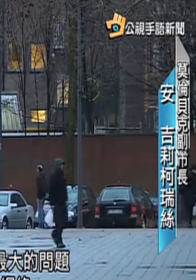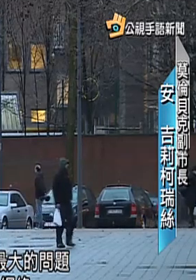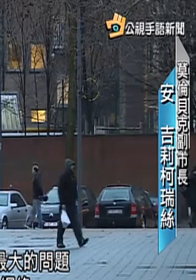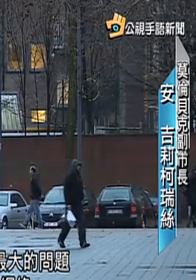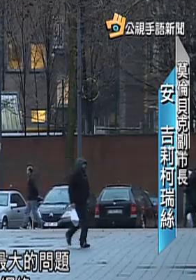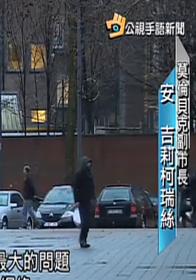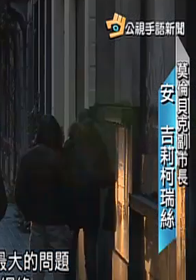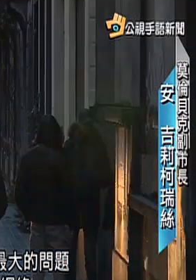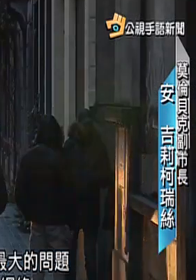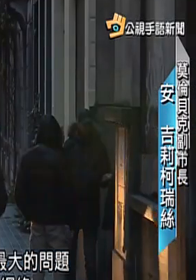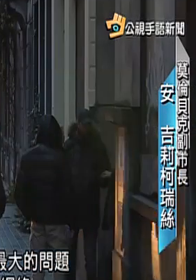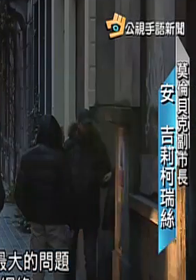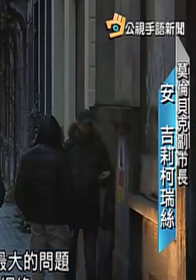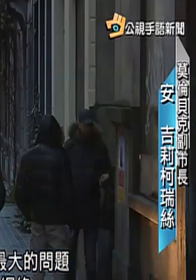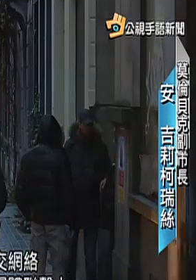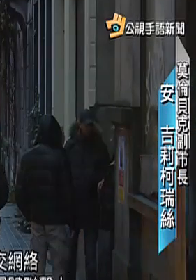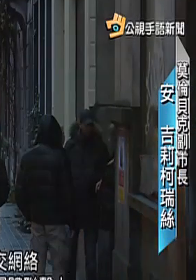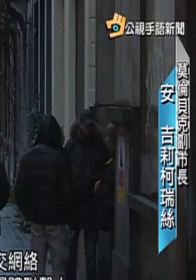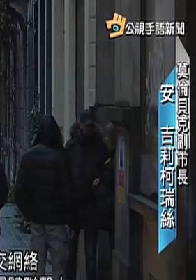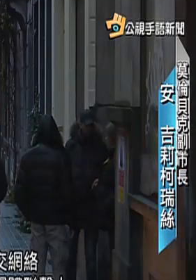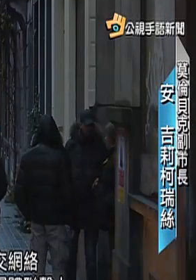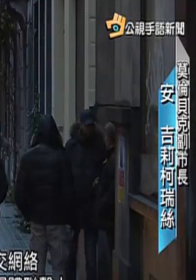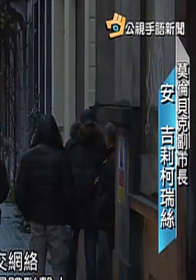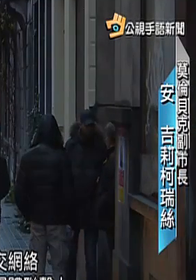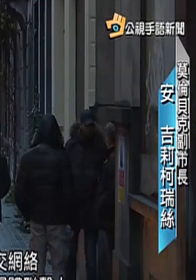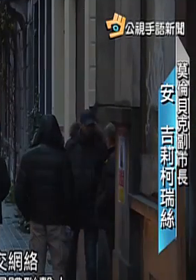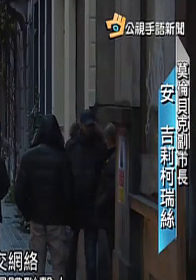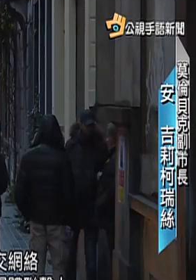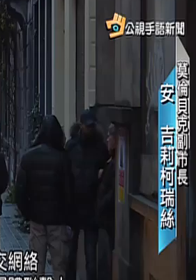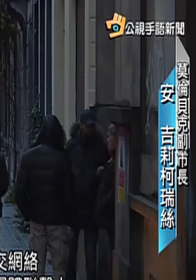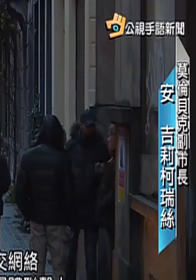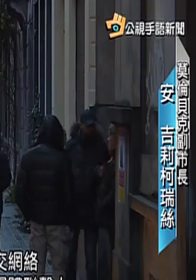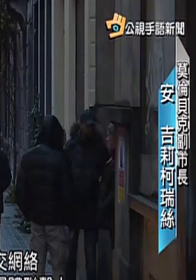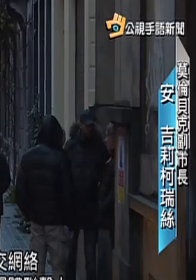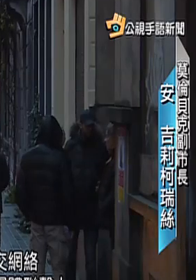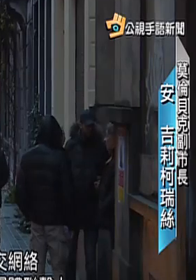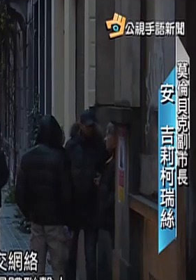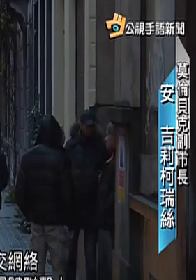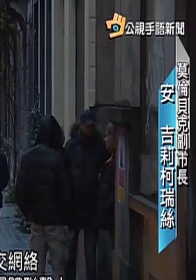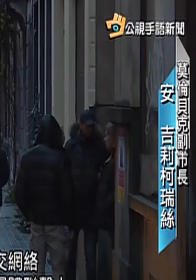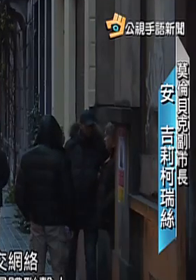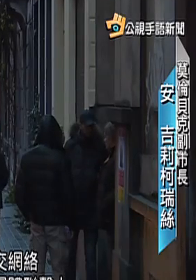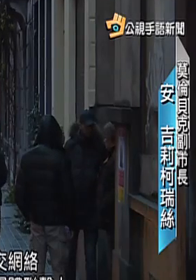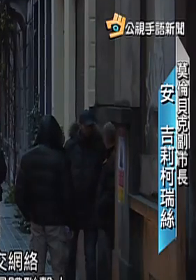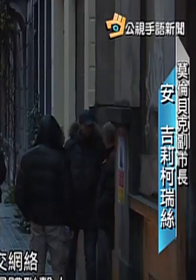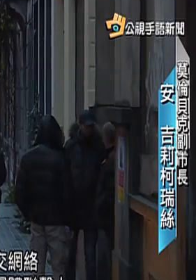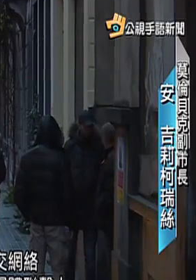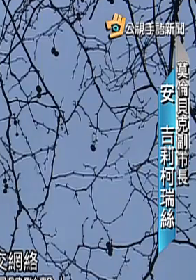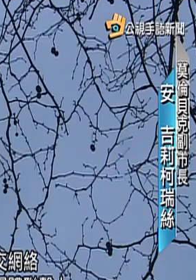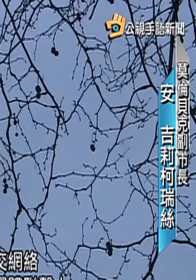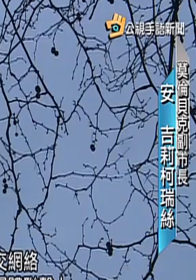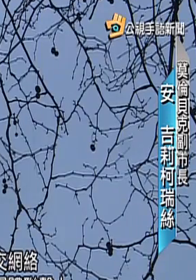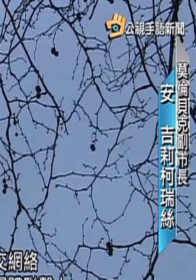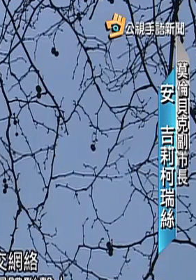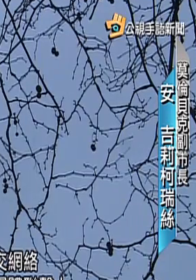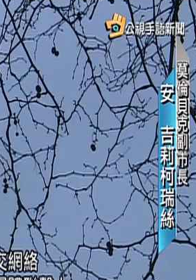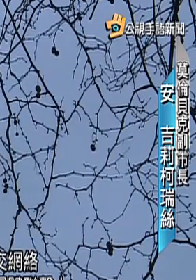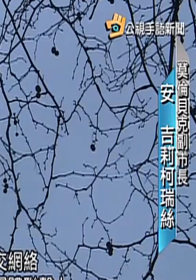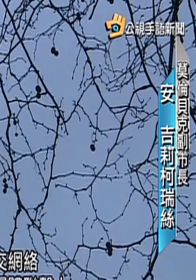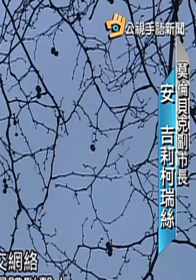network. And through the social network, they have been in contact with some radicalist groups.